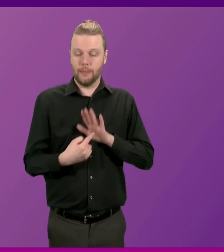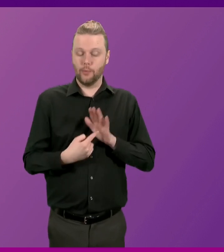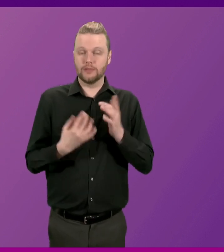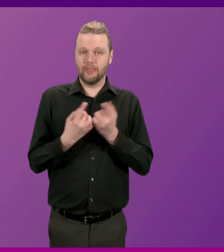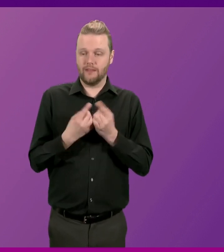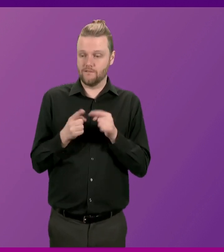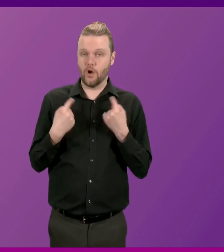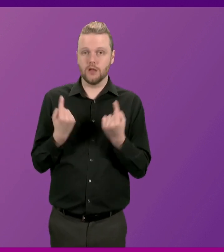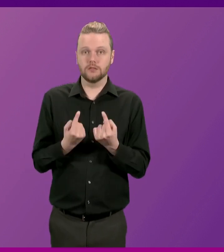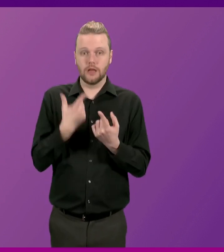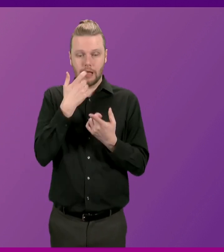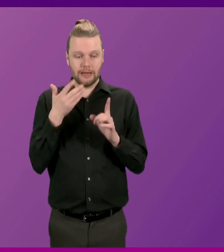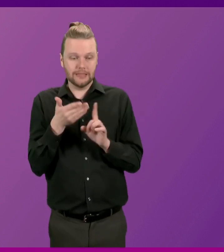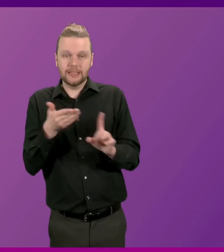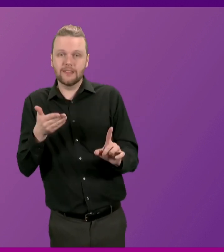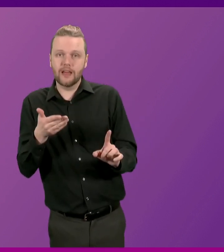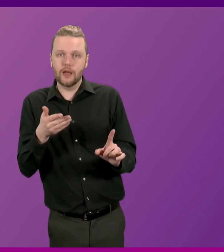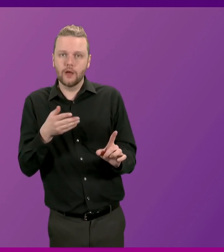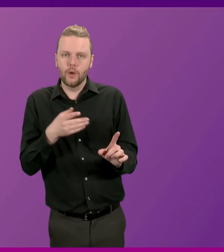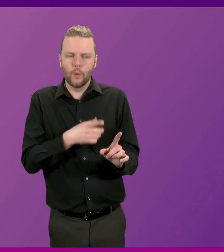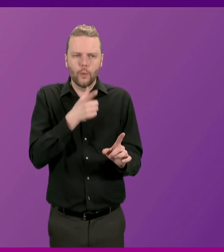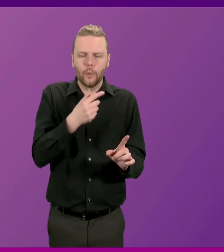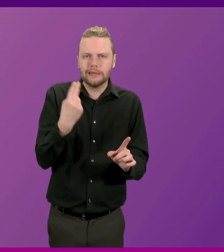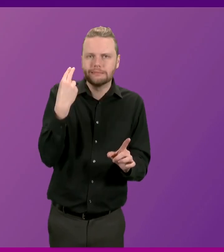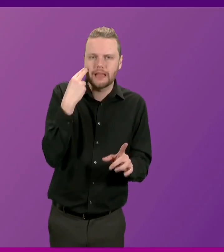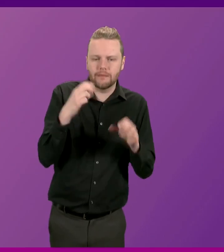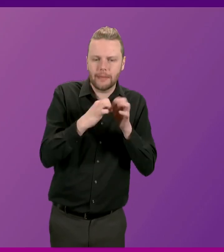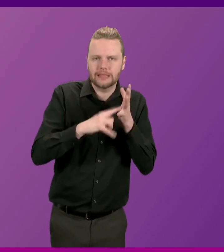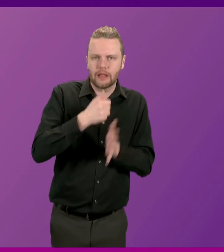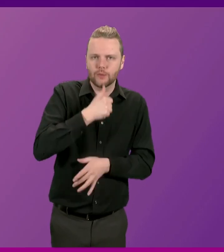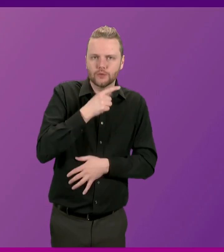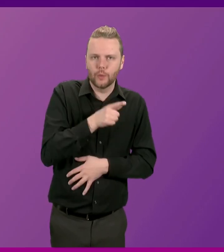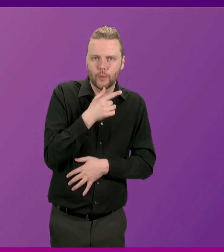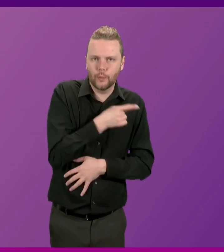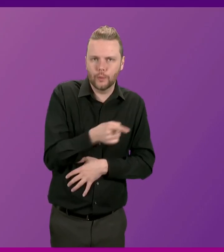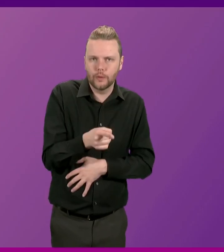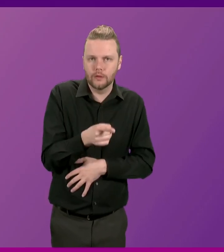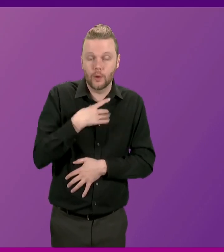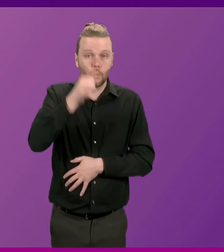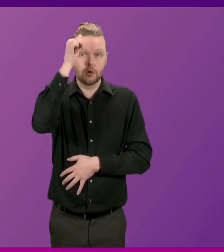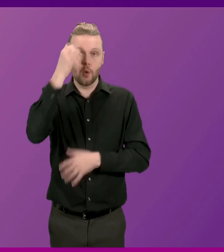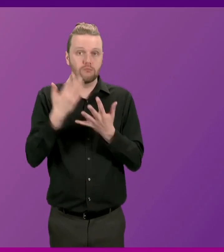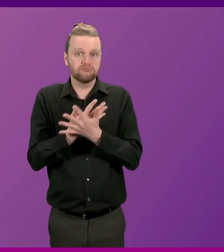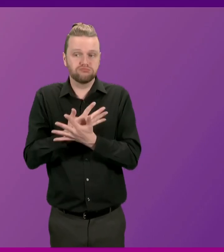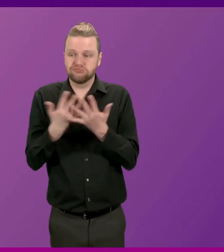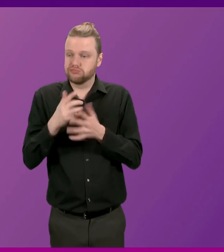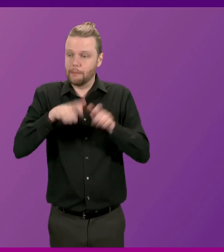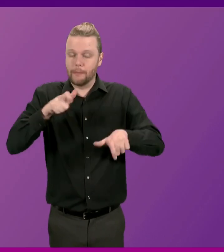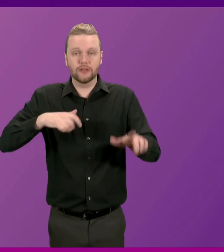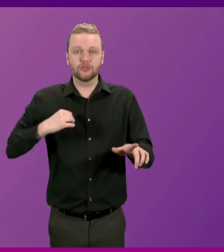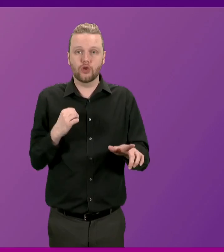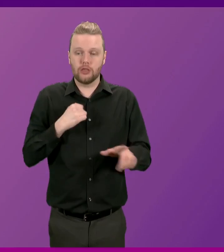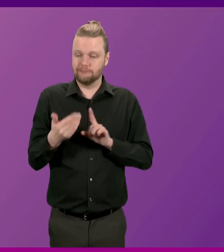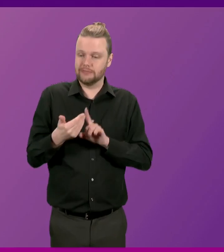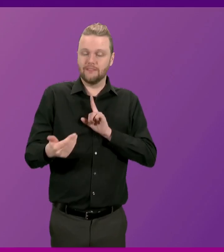be to be able to identify who deaf BSL users are. We know that there are many people in Scotland who would identify